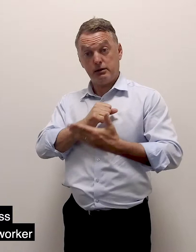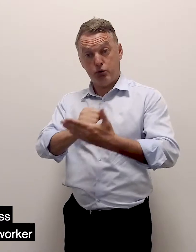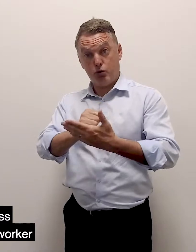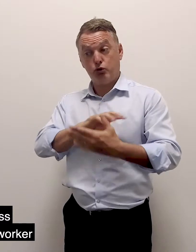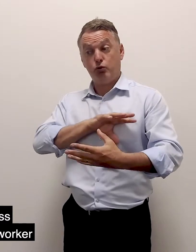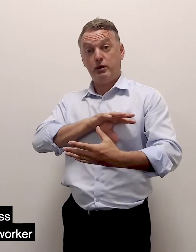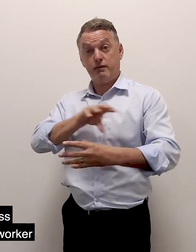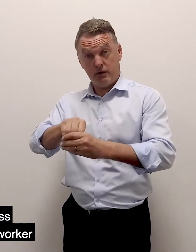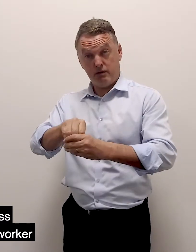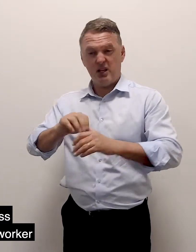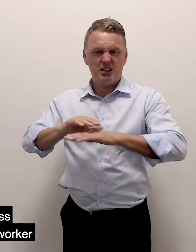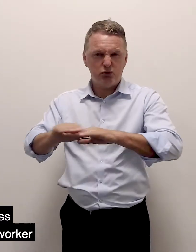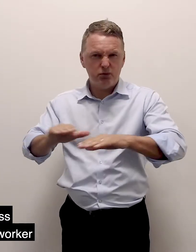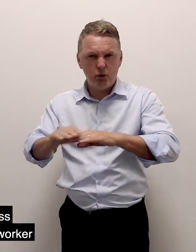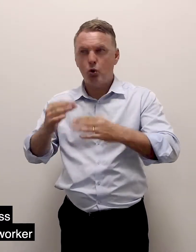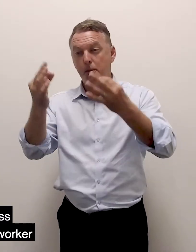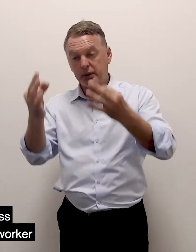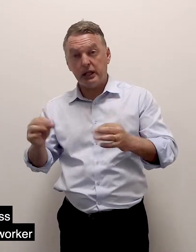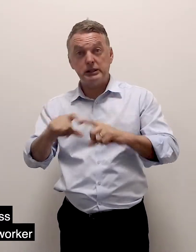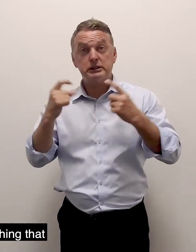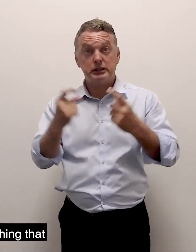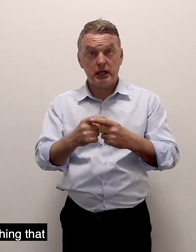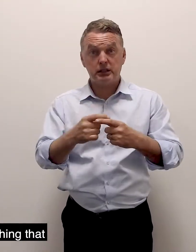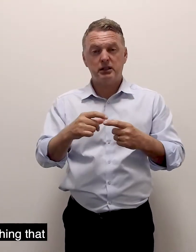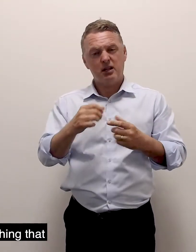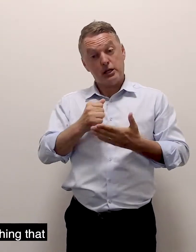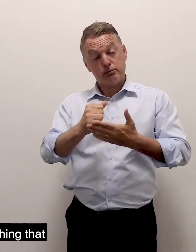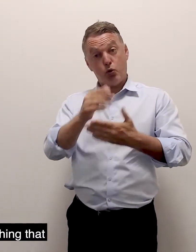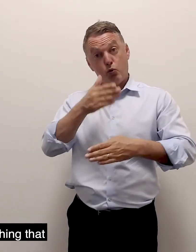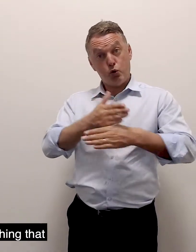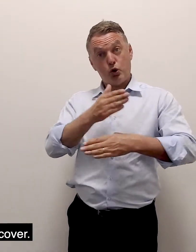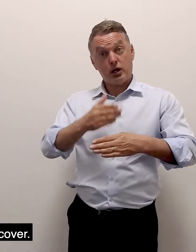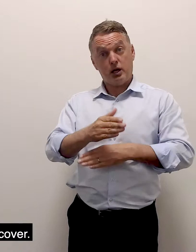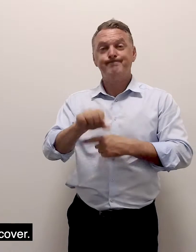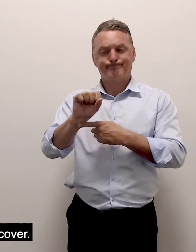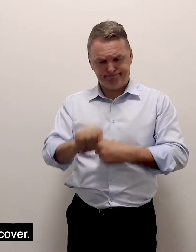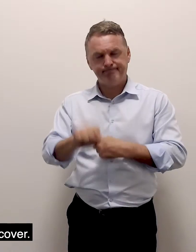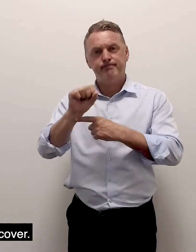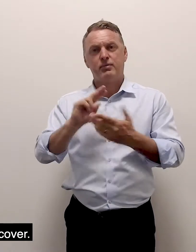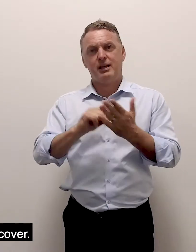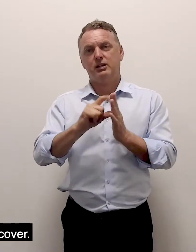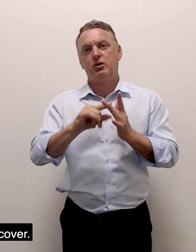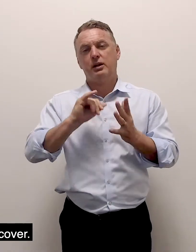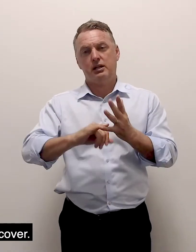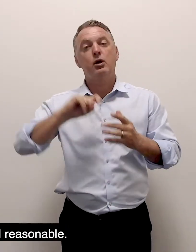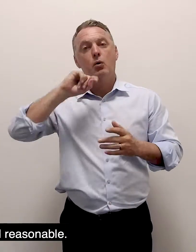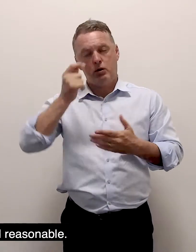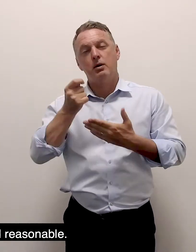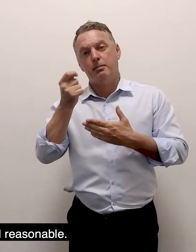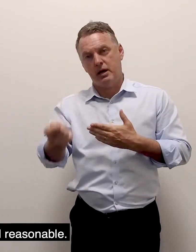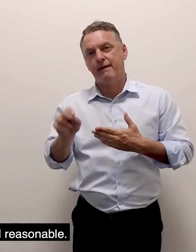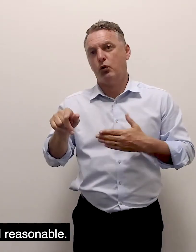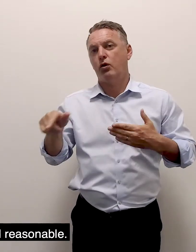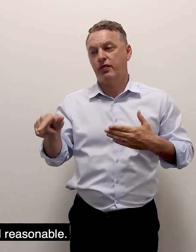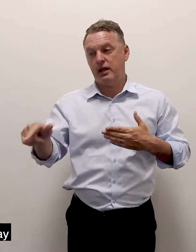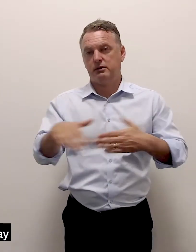a Pilates class through a support worker is exactly the sort of thing that an NDIS plan can cover, that would be